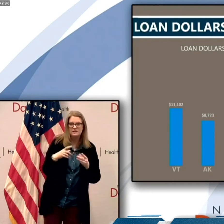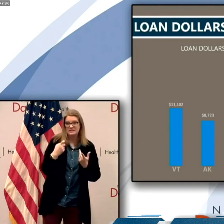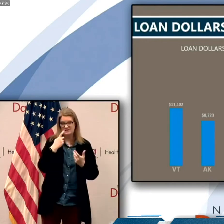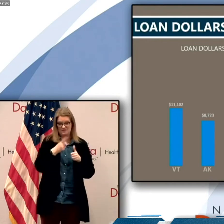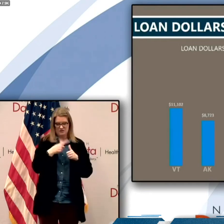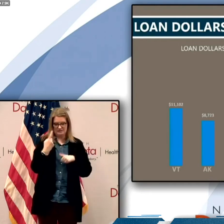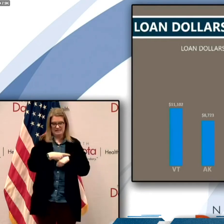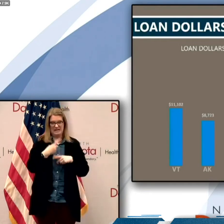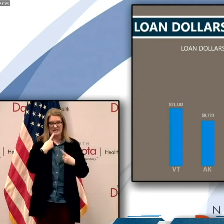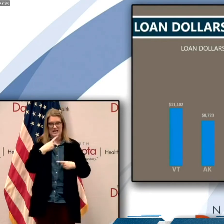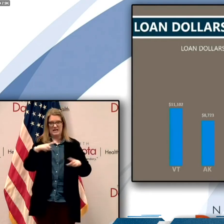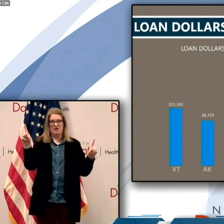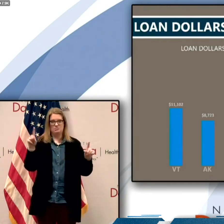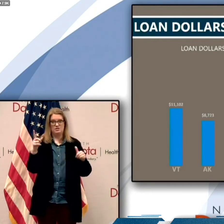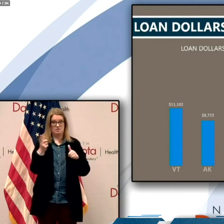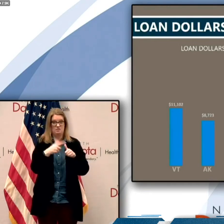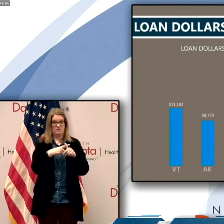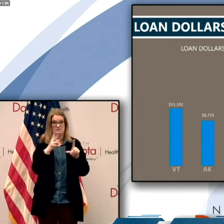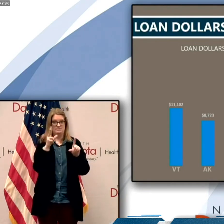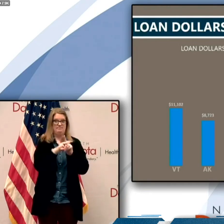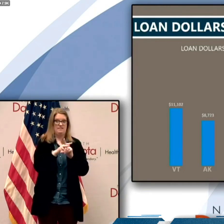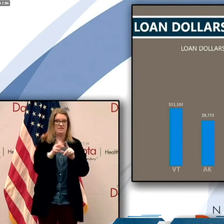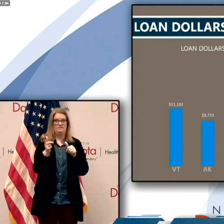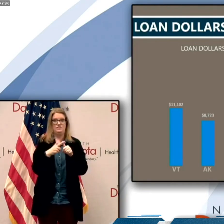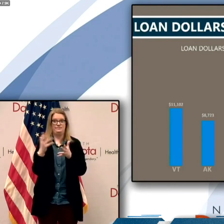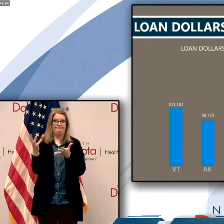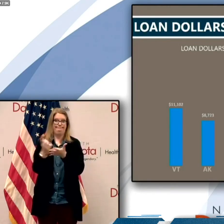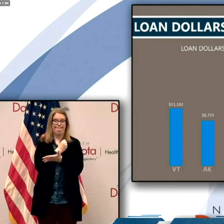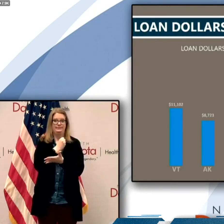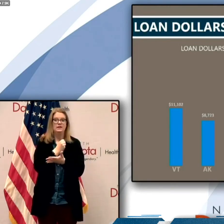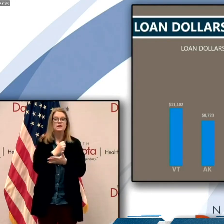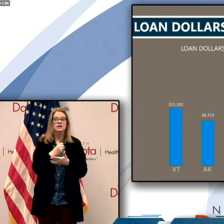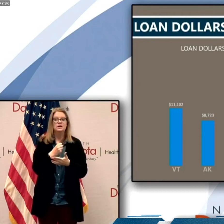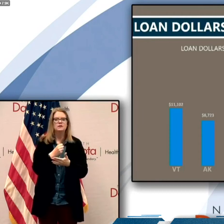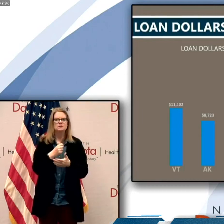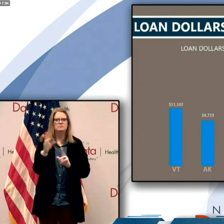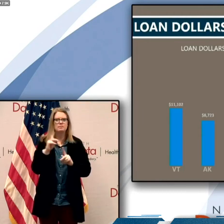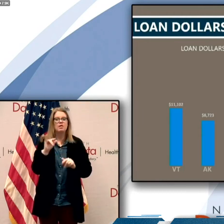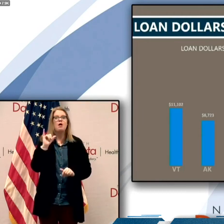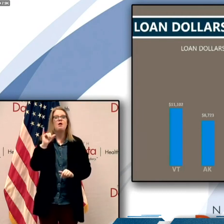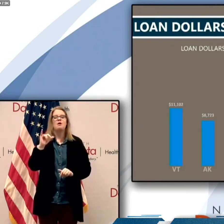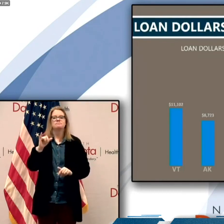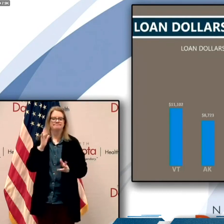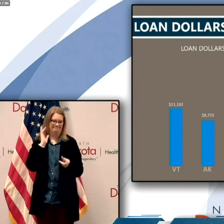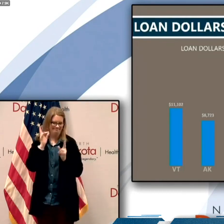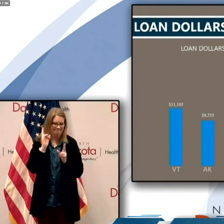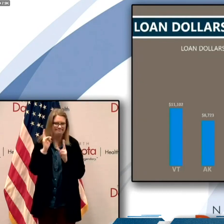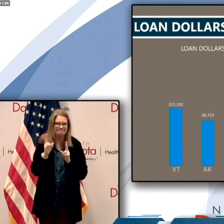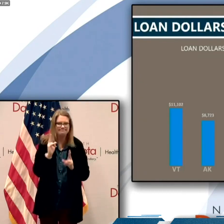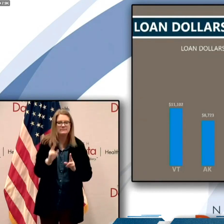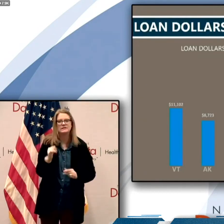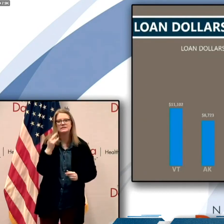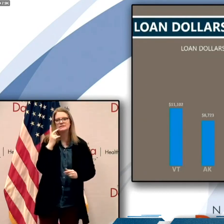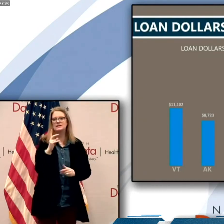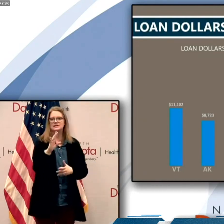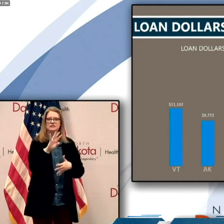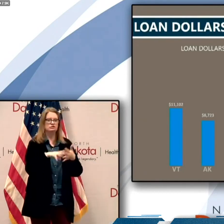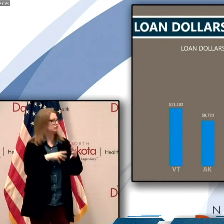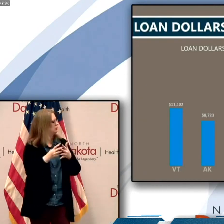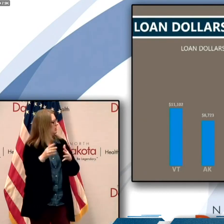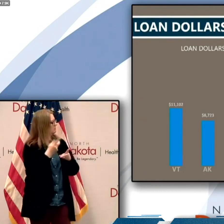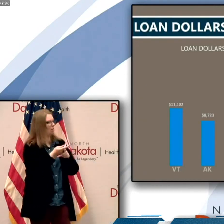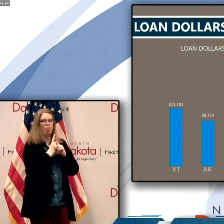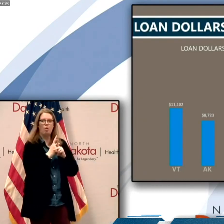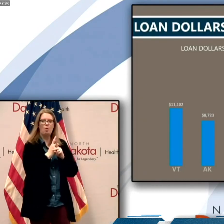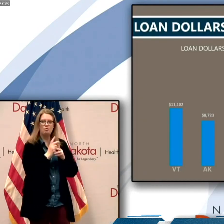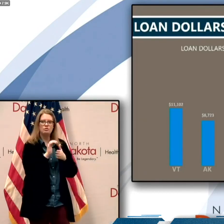said it was first come, first serve, and people should get going, and people listened. And you'll see on this chart right here in terms of loan dollars